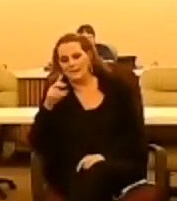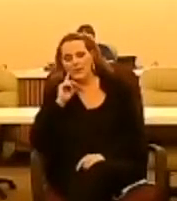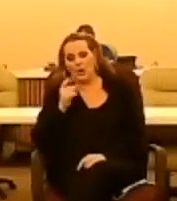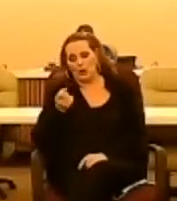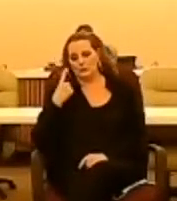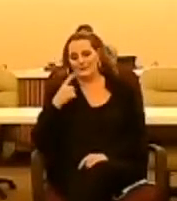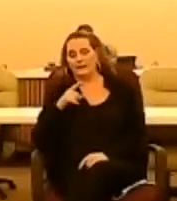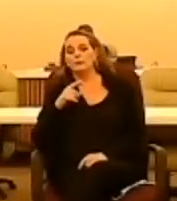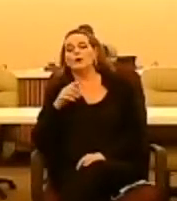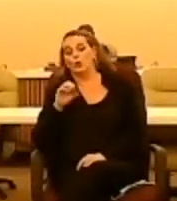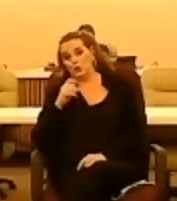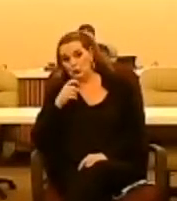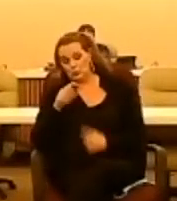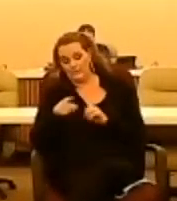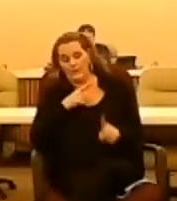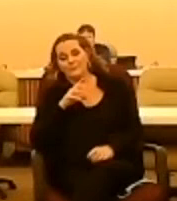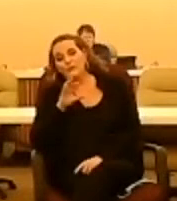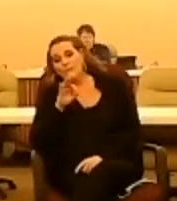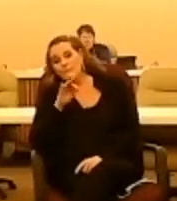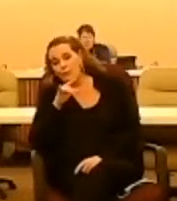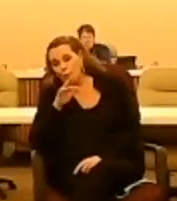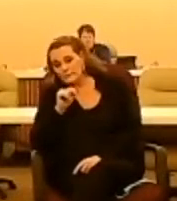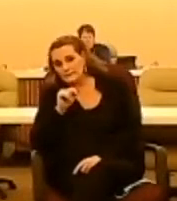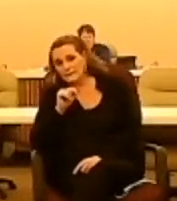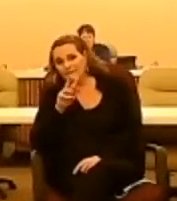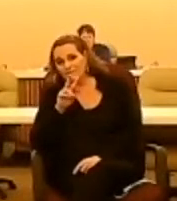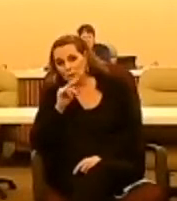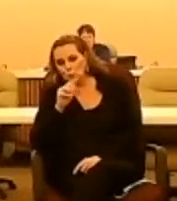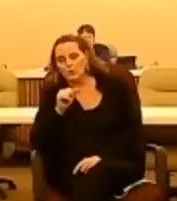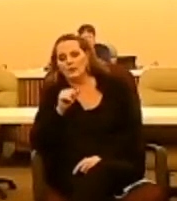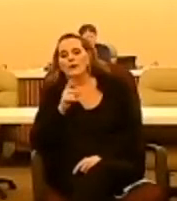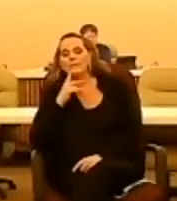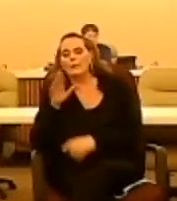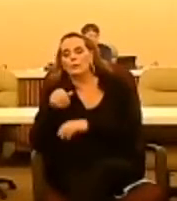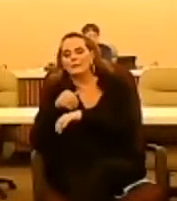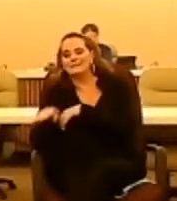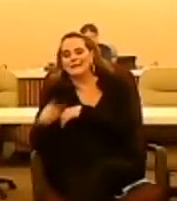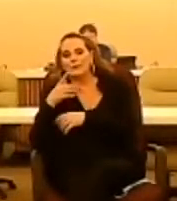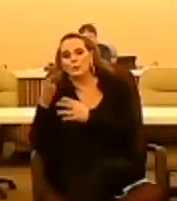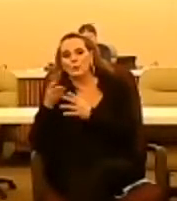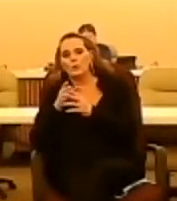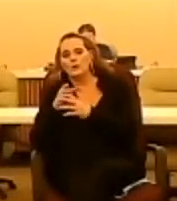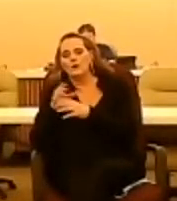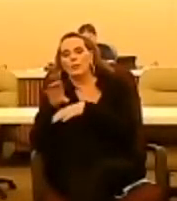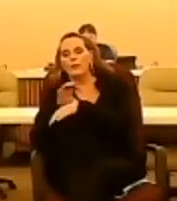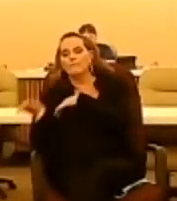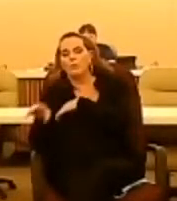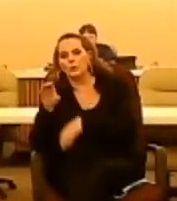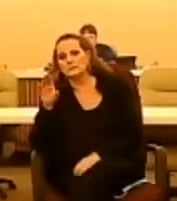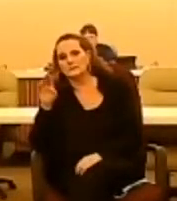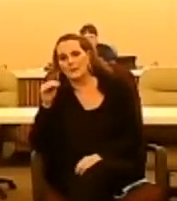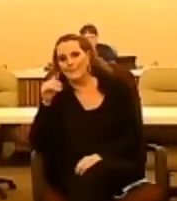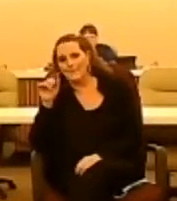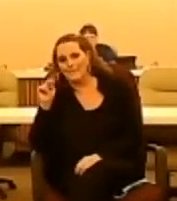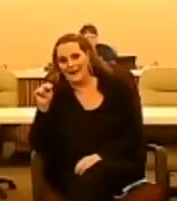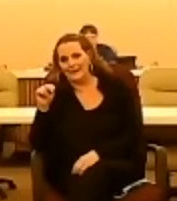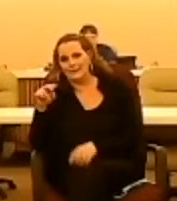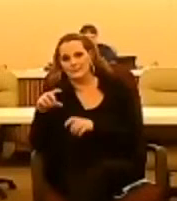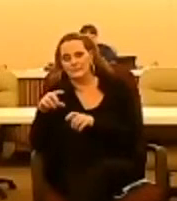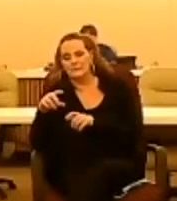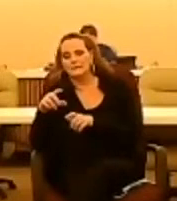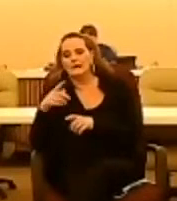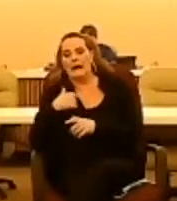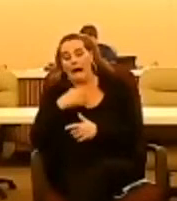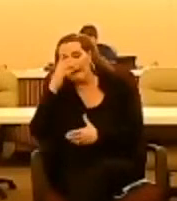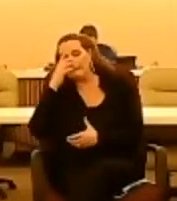will be draining and essentially being pumped out through that pump station and through the force main, it is my belief